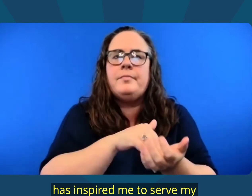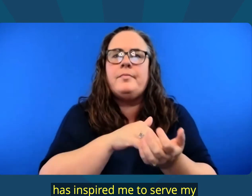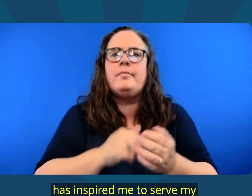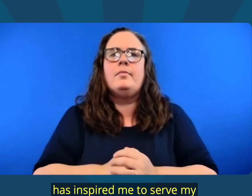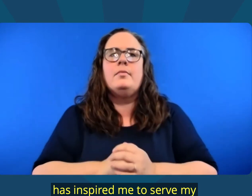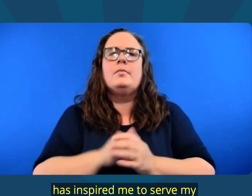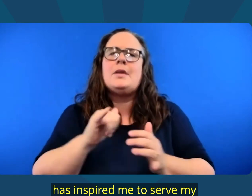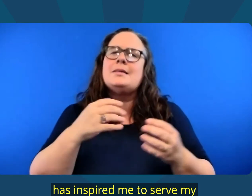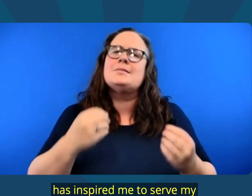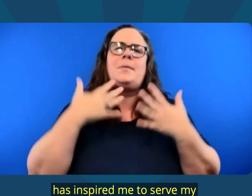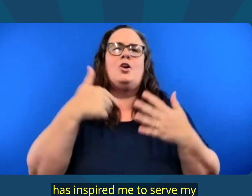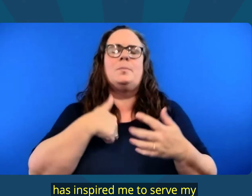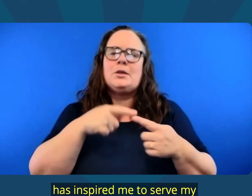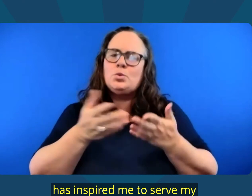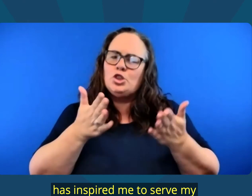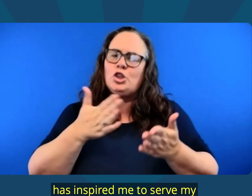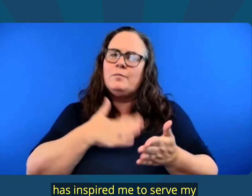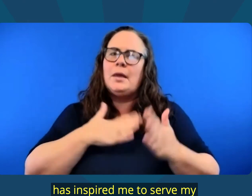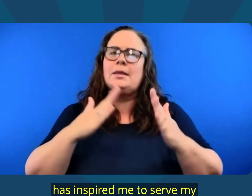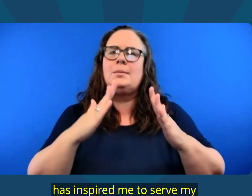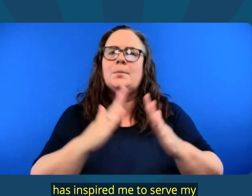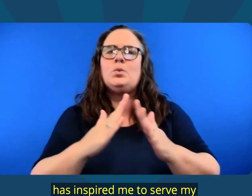my community on a full-time basis.